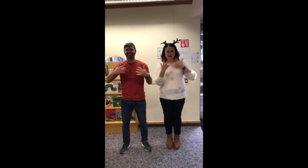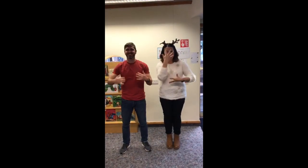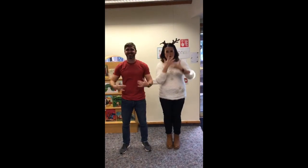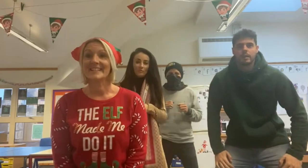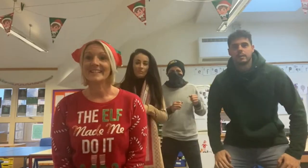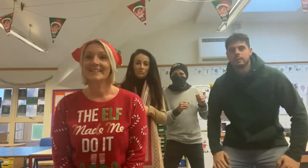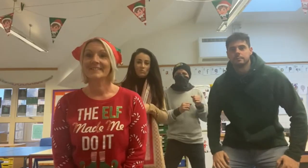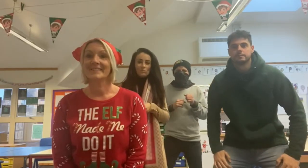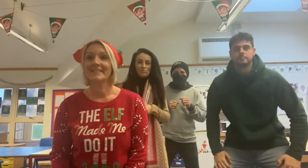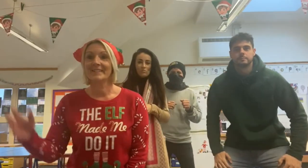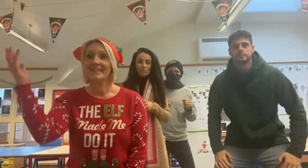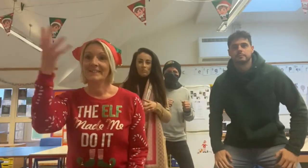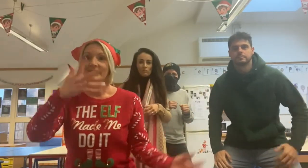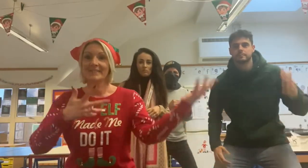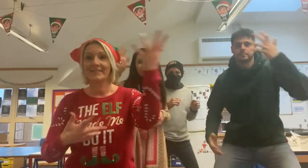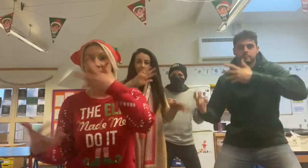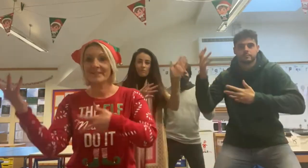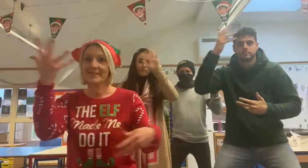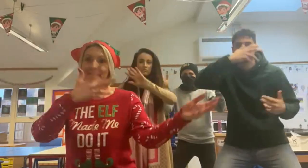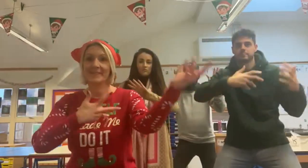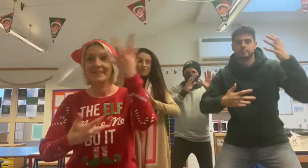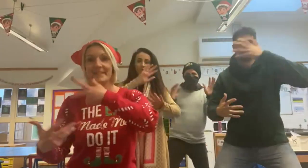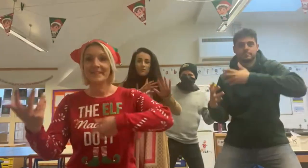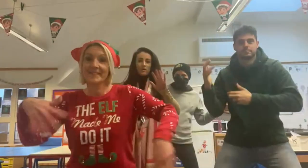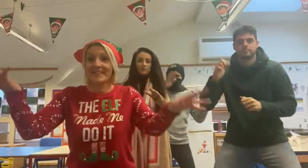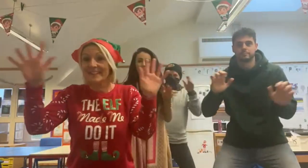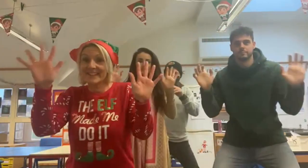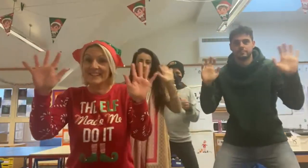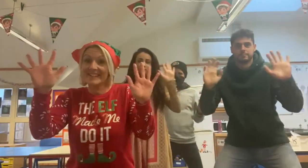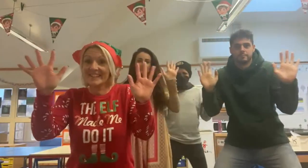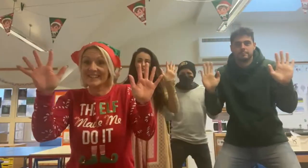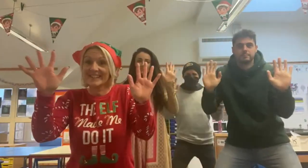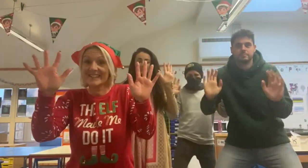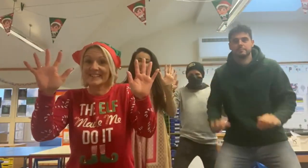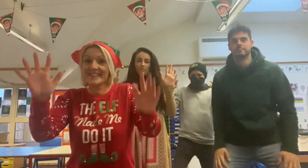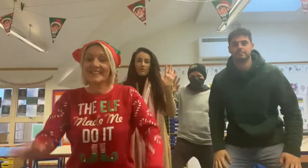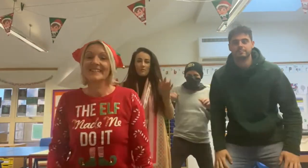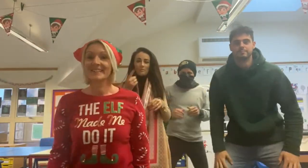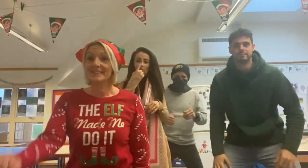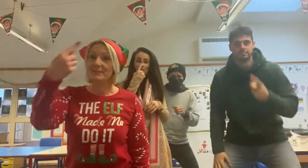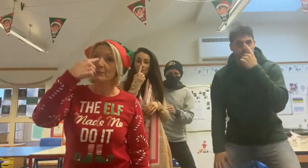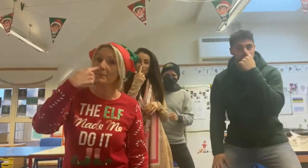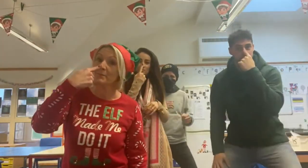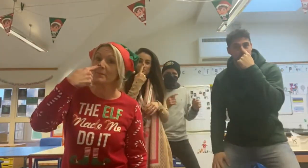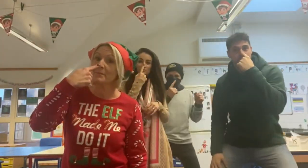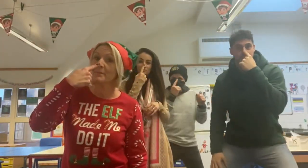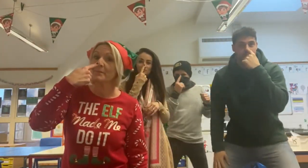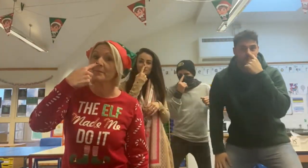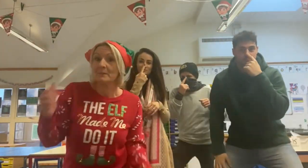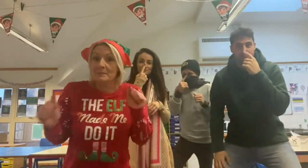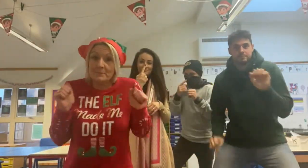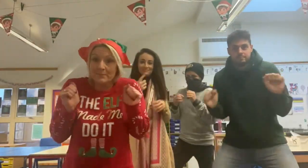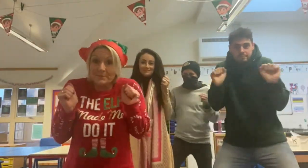wonderland. When it snows, ain't it thrilling? Though you know, it's a